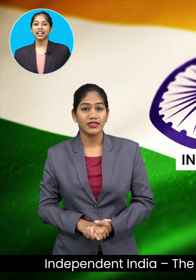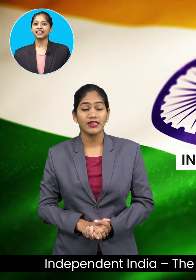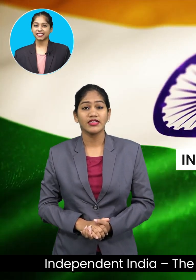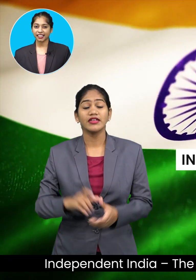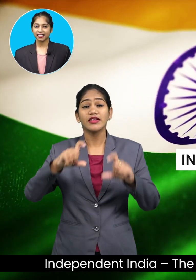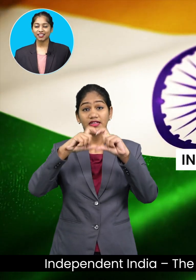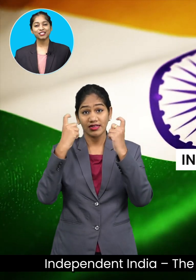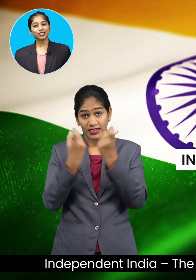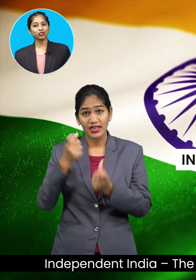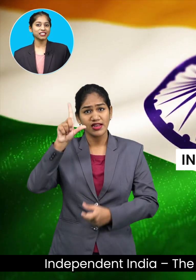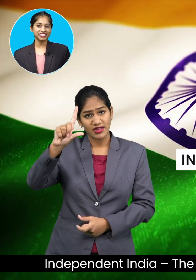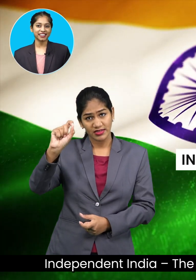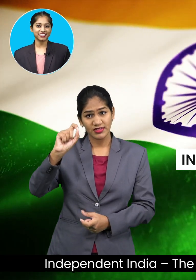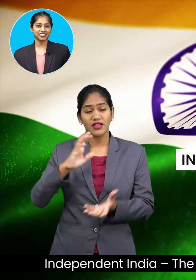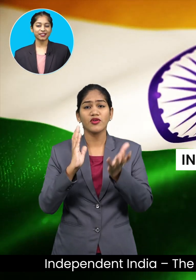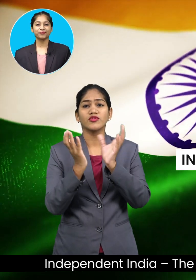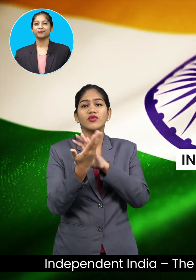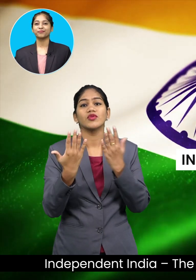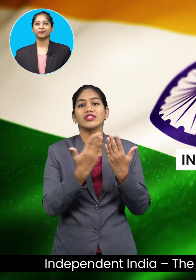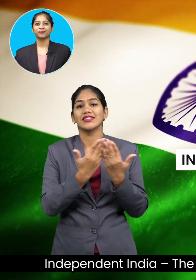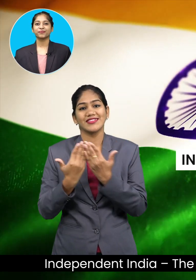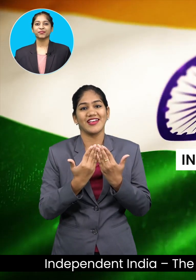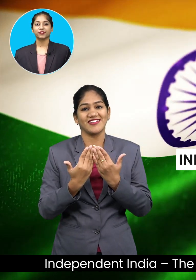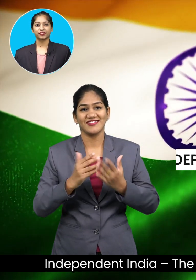from class 10th Social Studies.